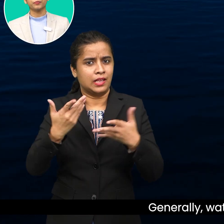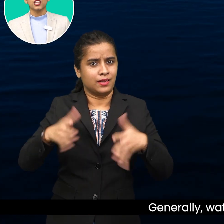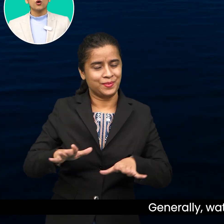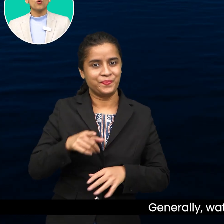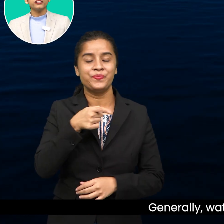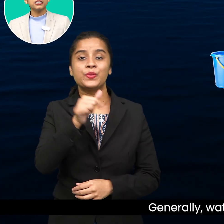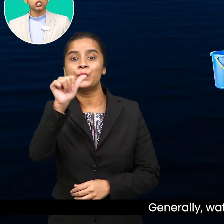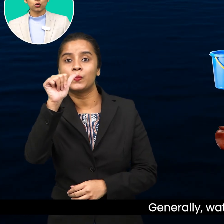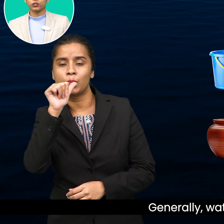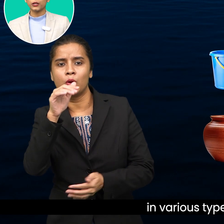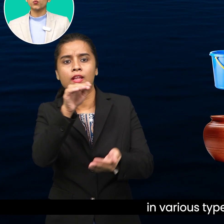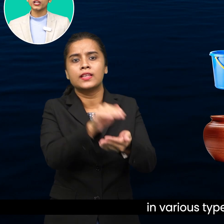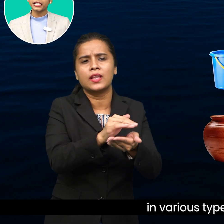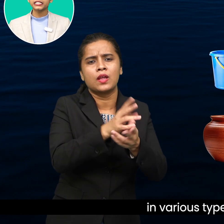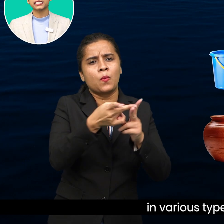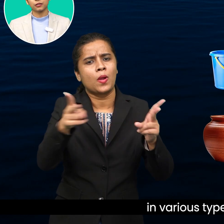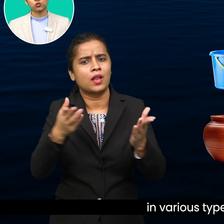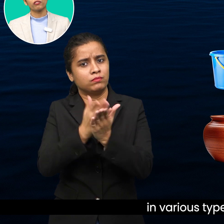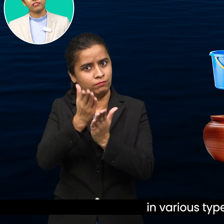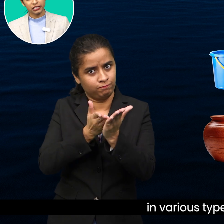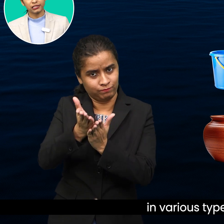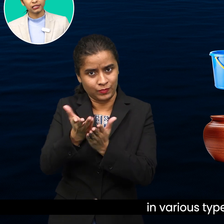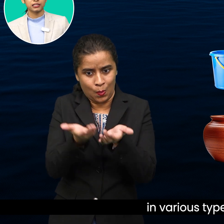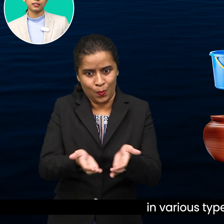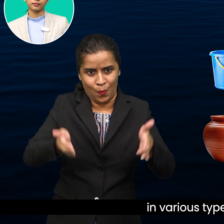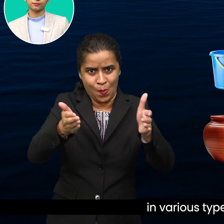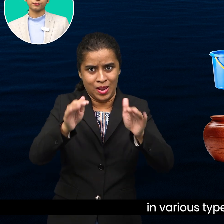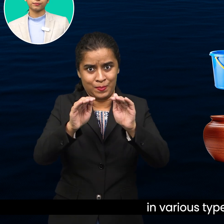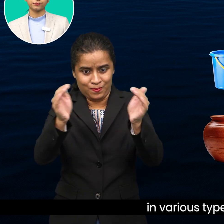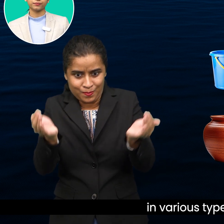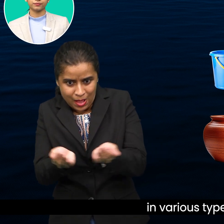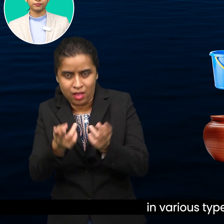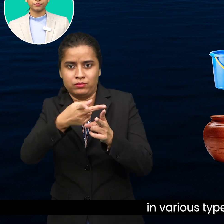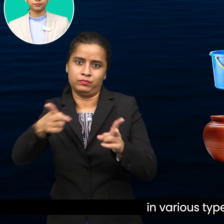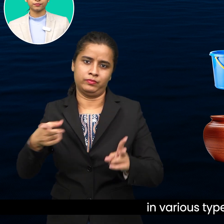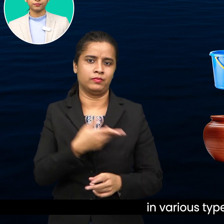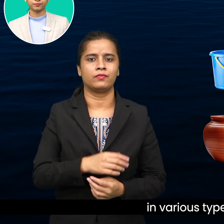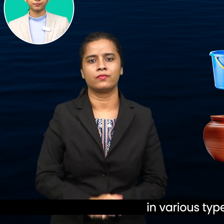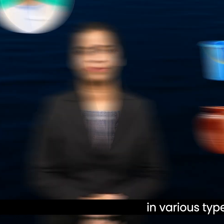Generally, water is stored in various types of vessels.